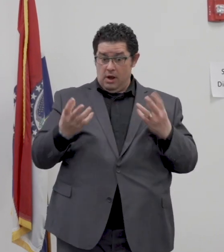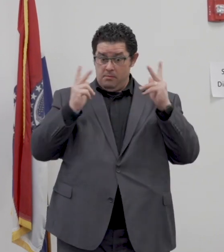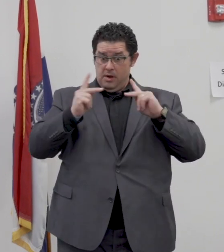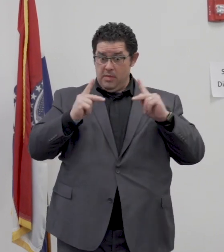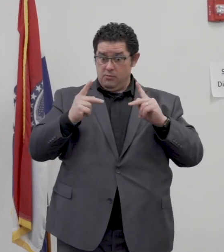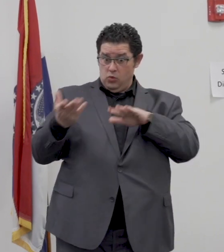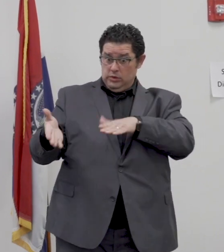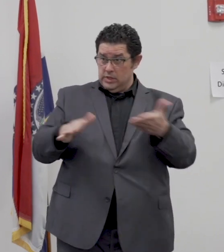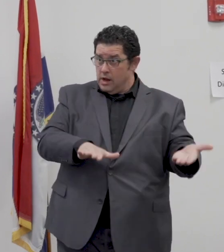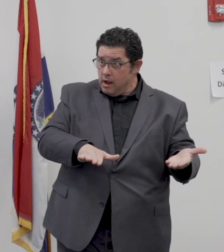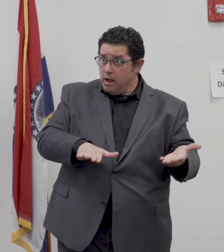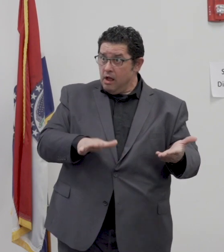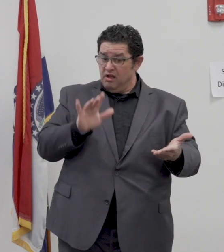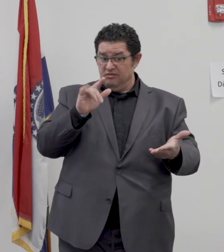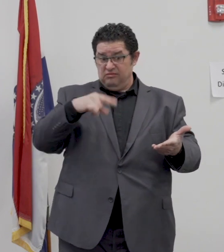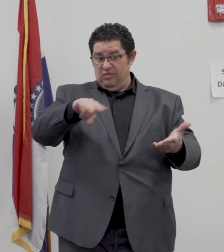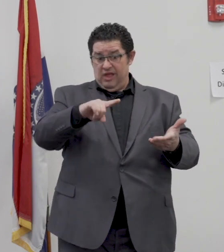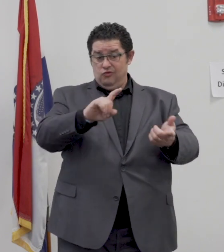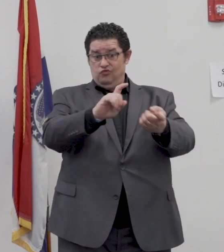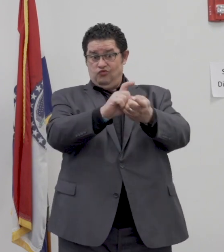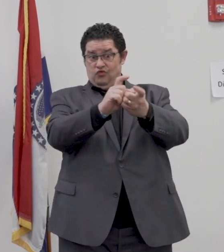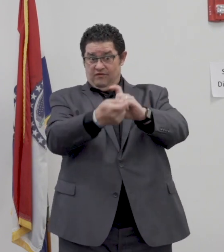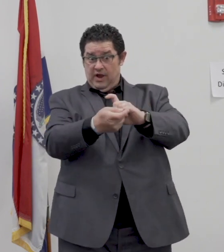virus. And they've revised that based on